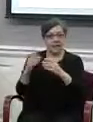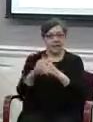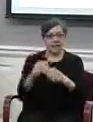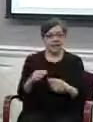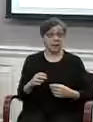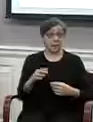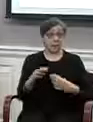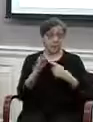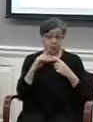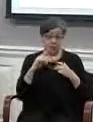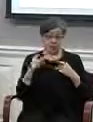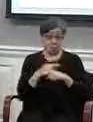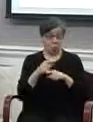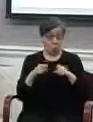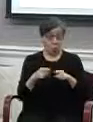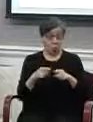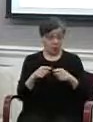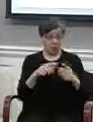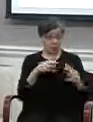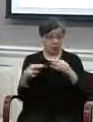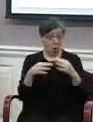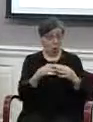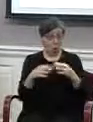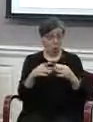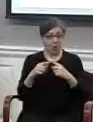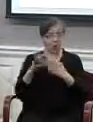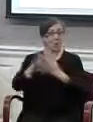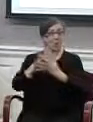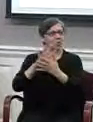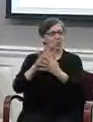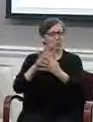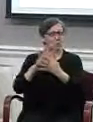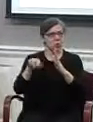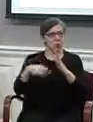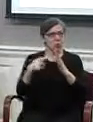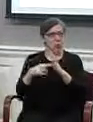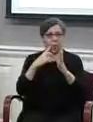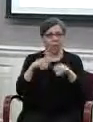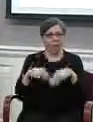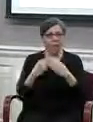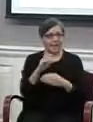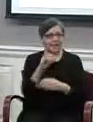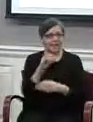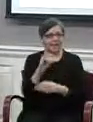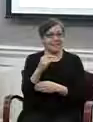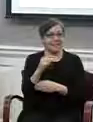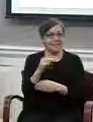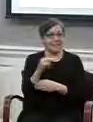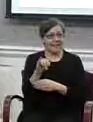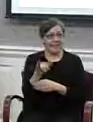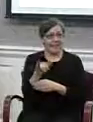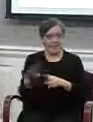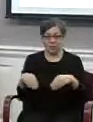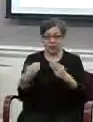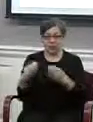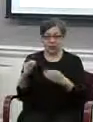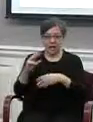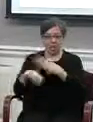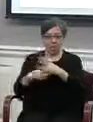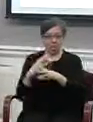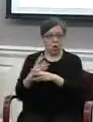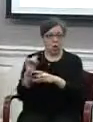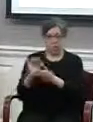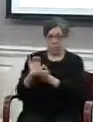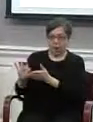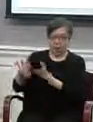conflict, in which schooling plays a key role in restoring dignity and envisioning and preparing for a world in which marginalized